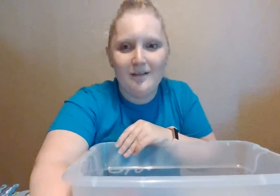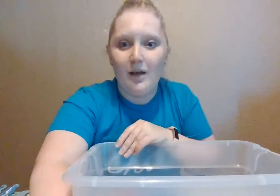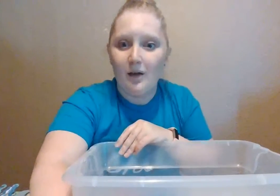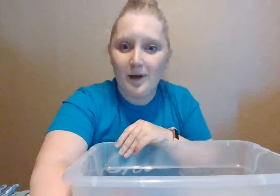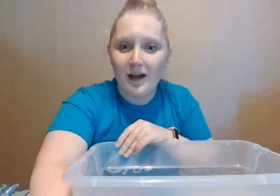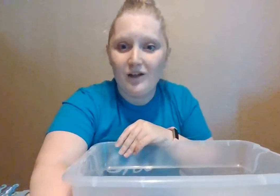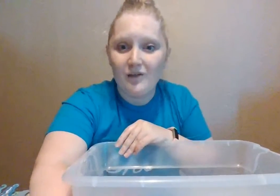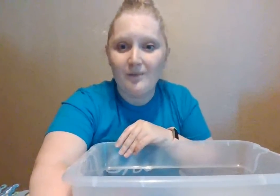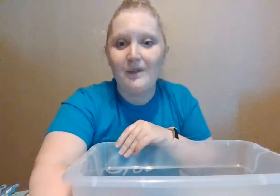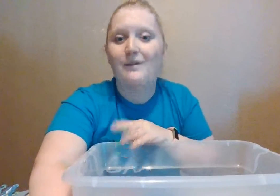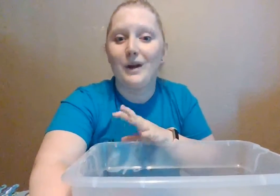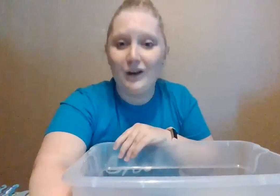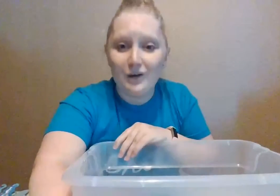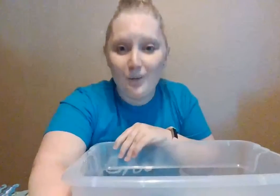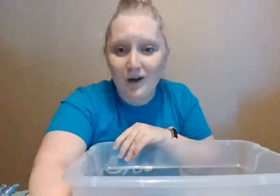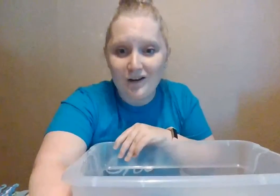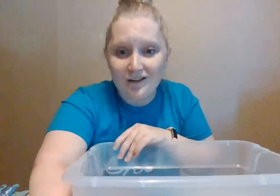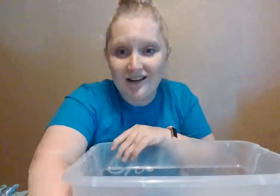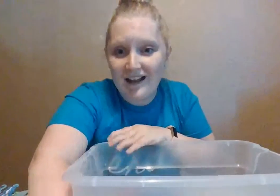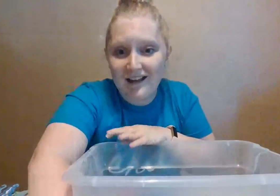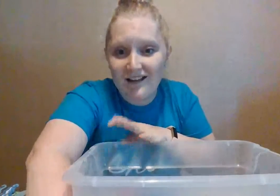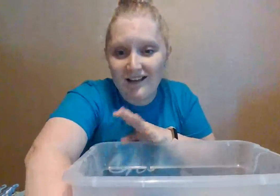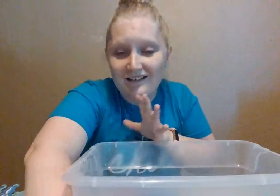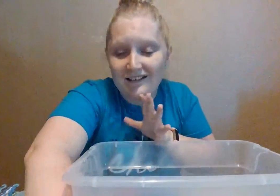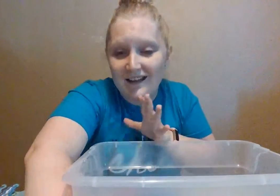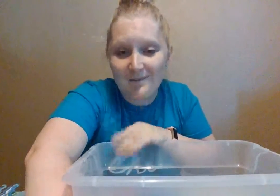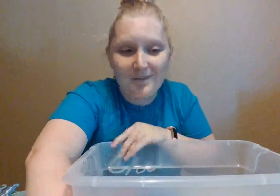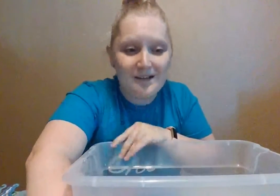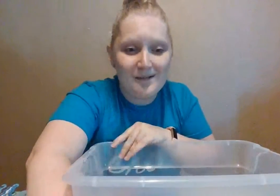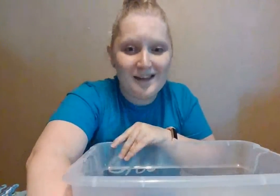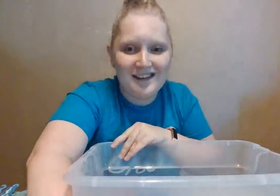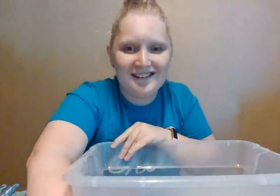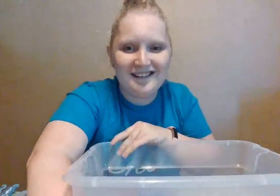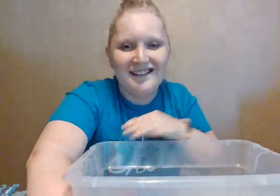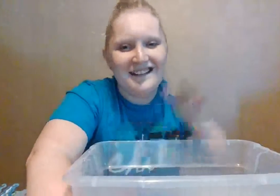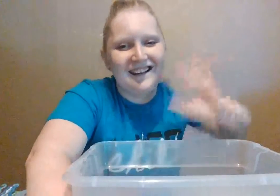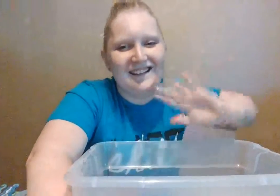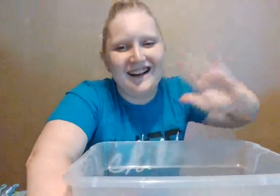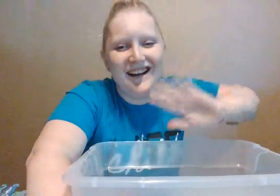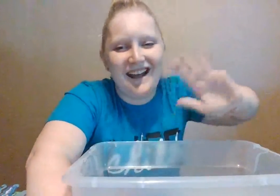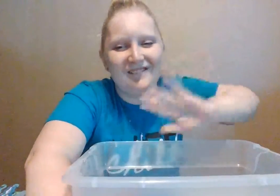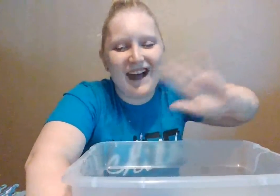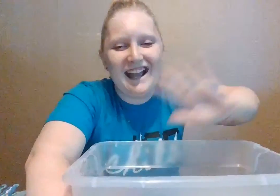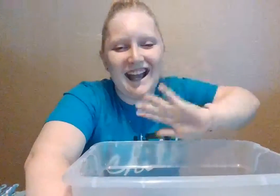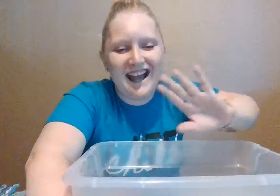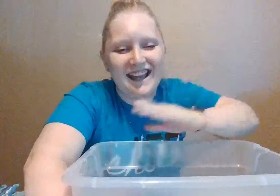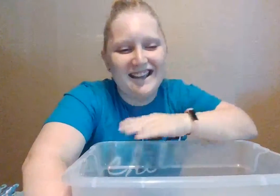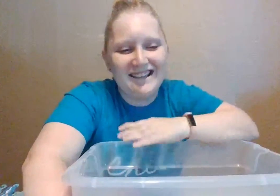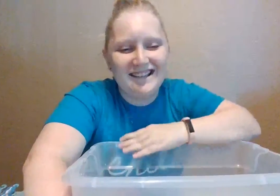Oh my gosh. For underwater theme this week. All right. Bye, guys.